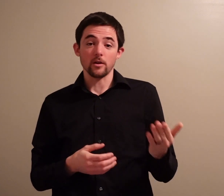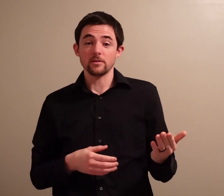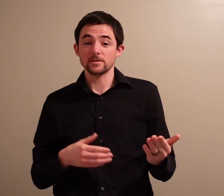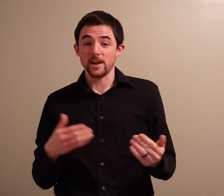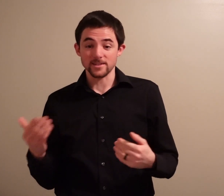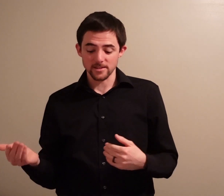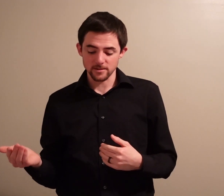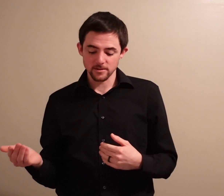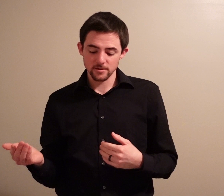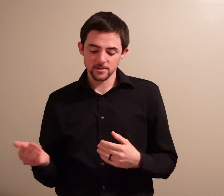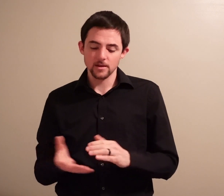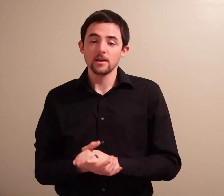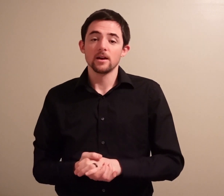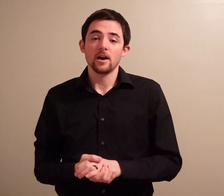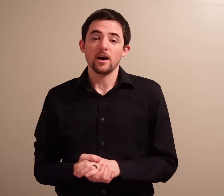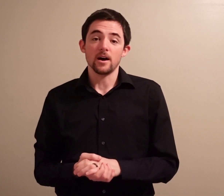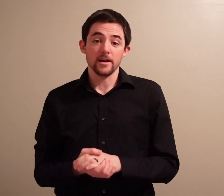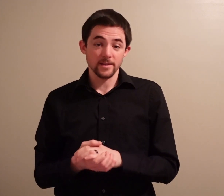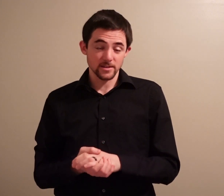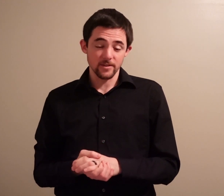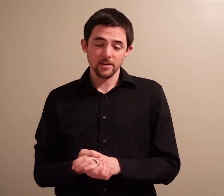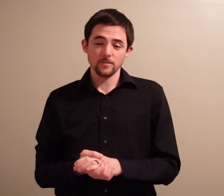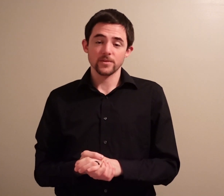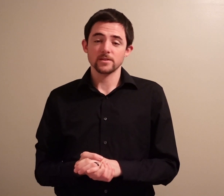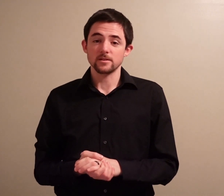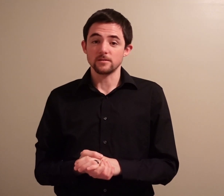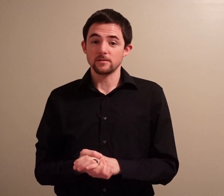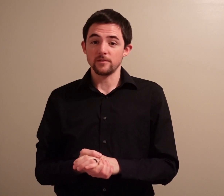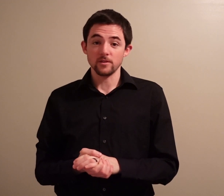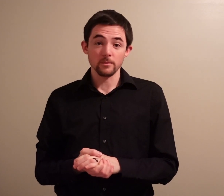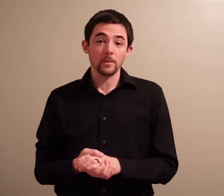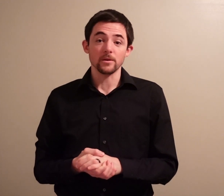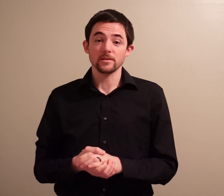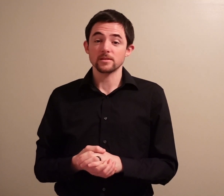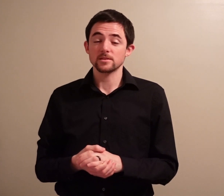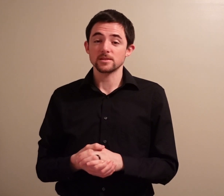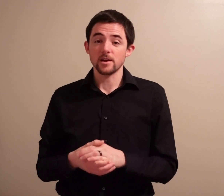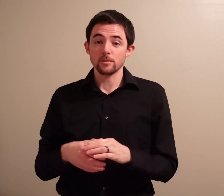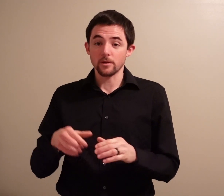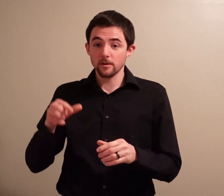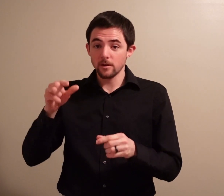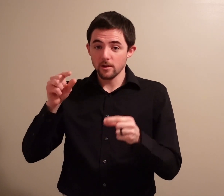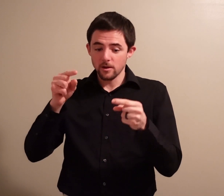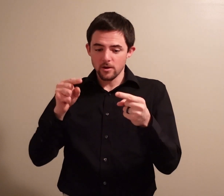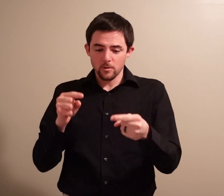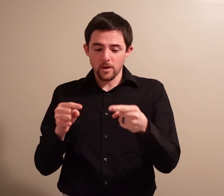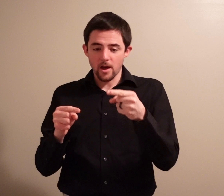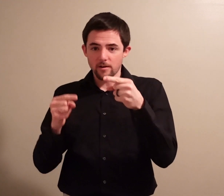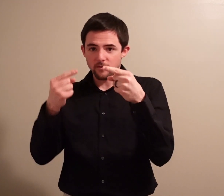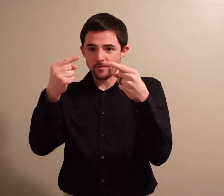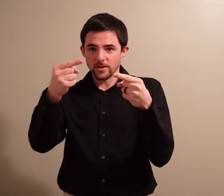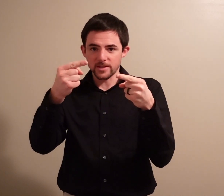brothers and sisters in this video. So if you remember, to sign brother, we have this hand